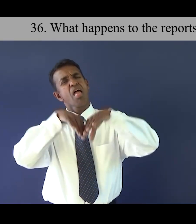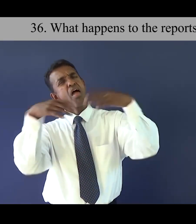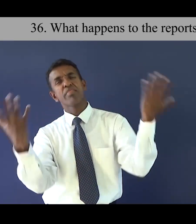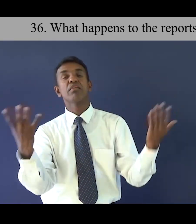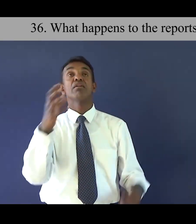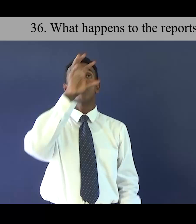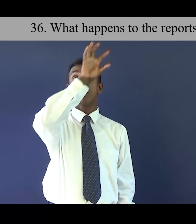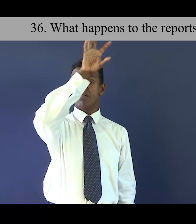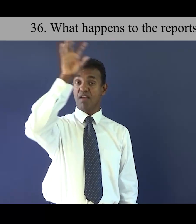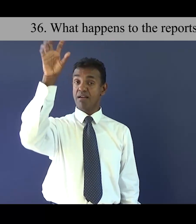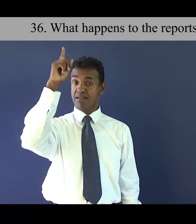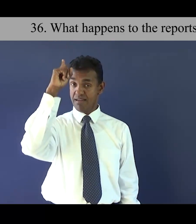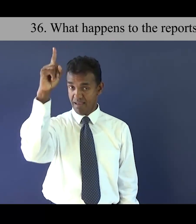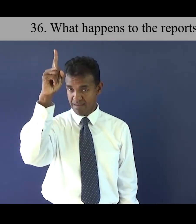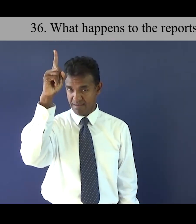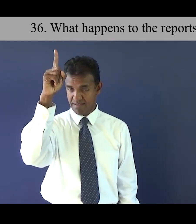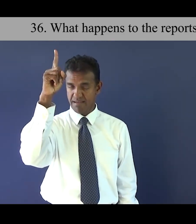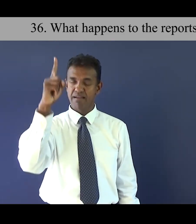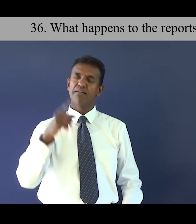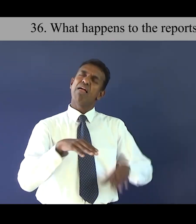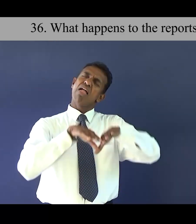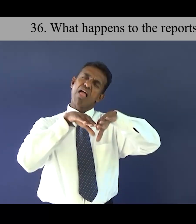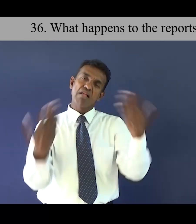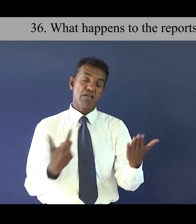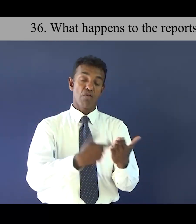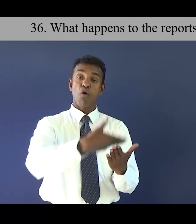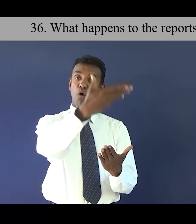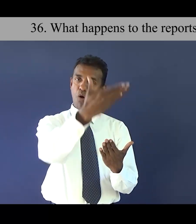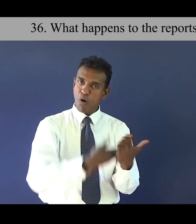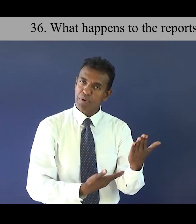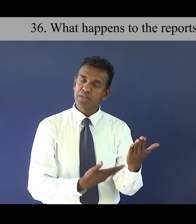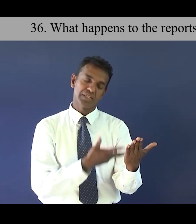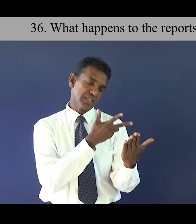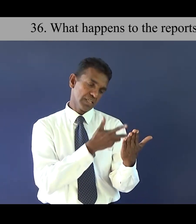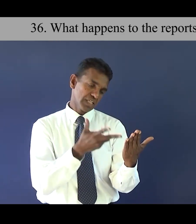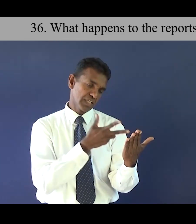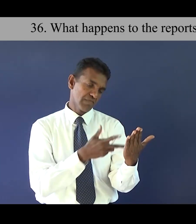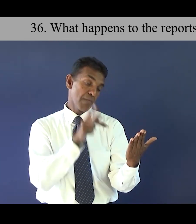All countries will be able to see all reports.